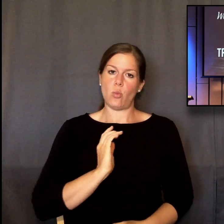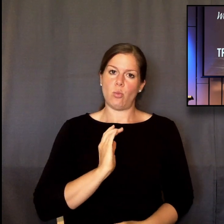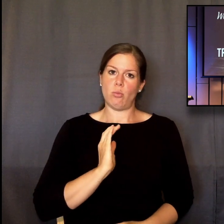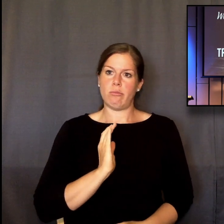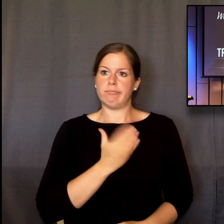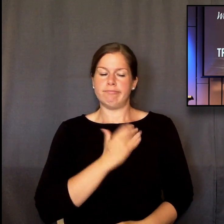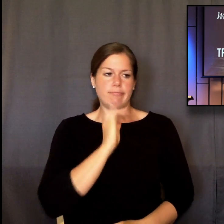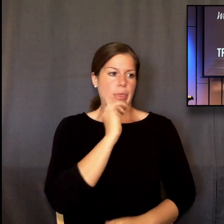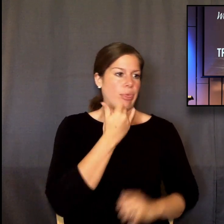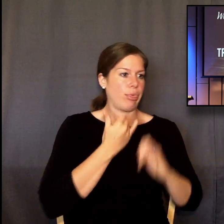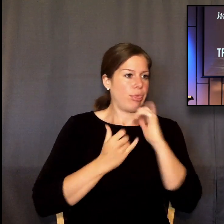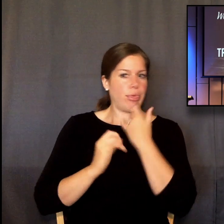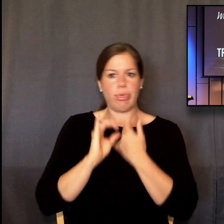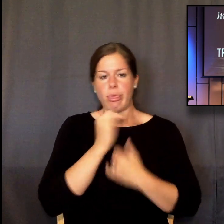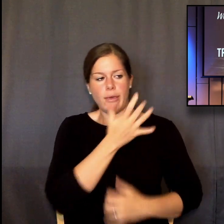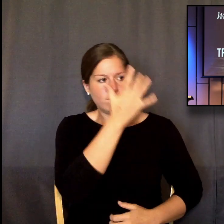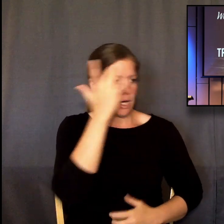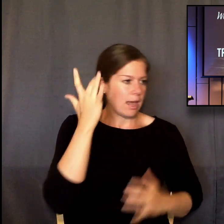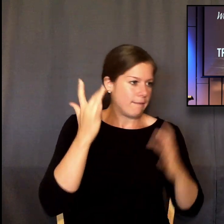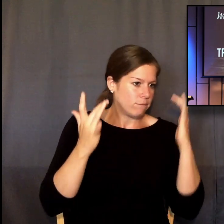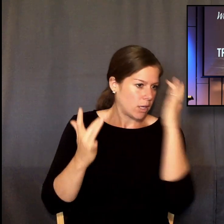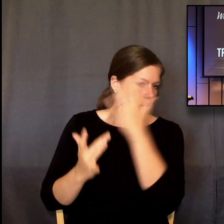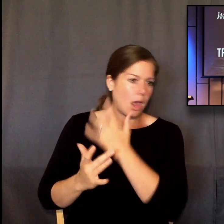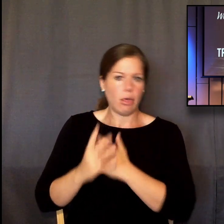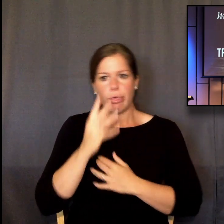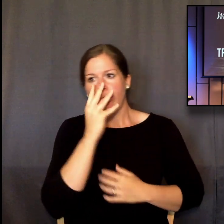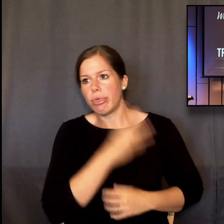time, and sometimes leave their drinks on top of their cars as they drive away?